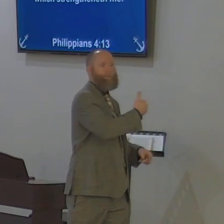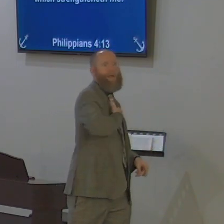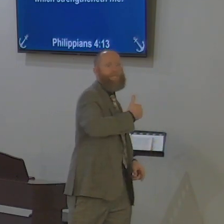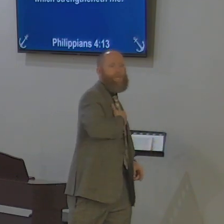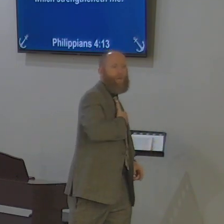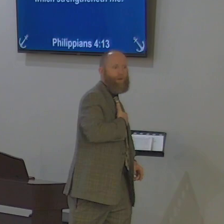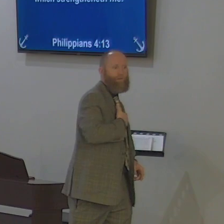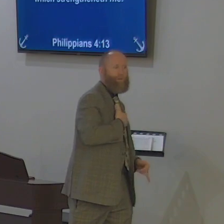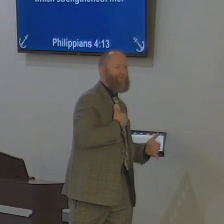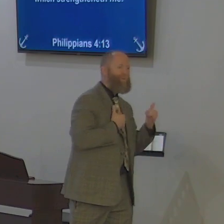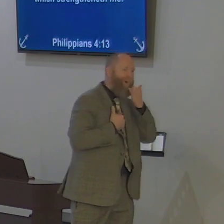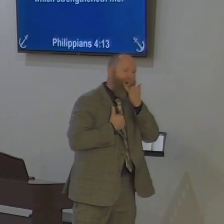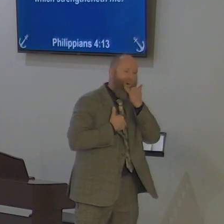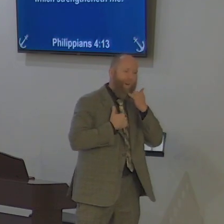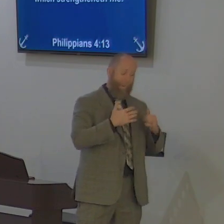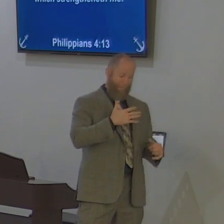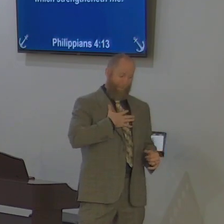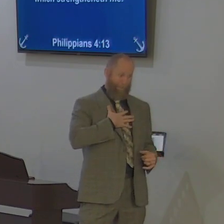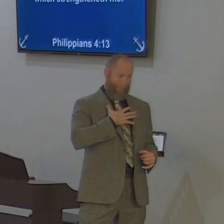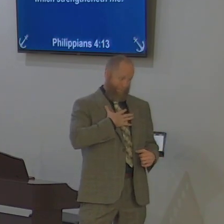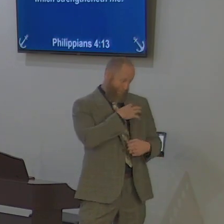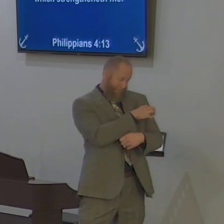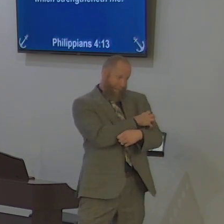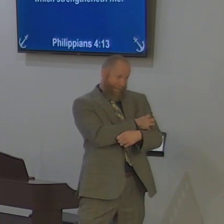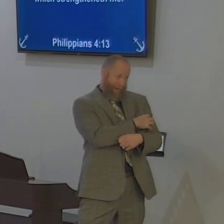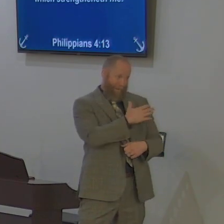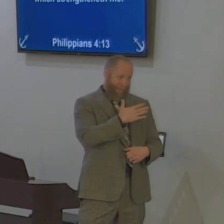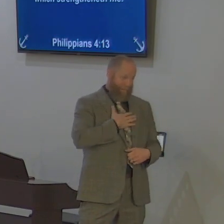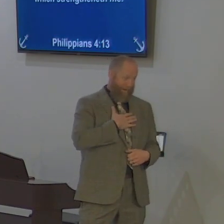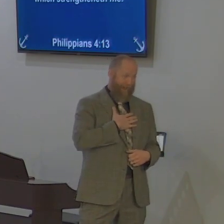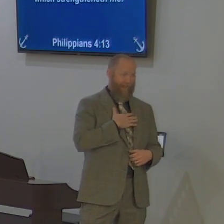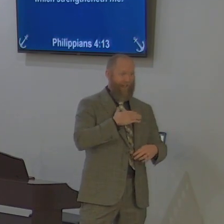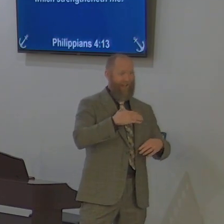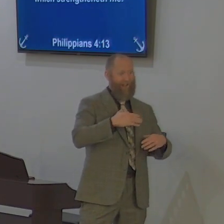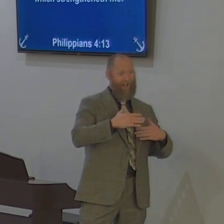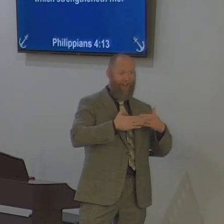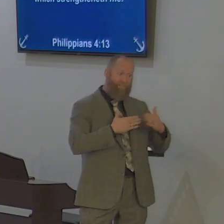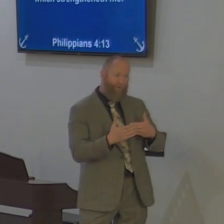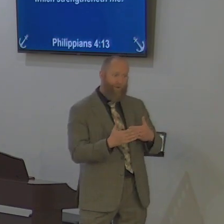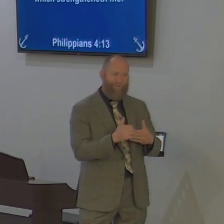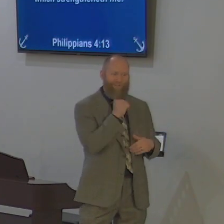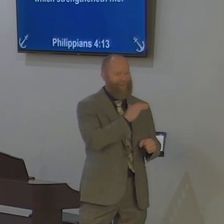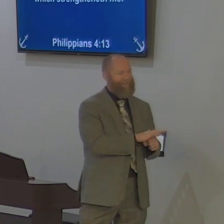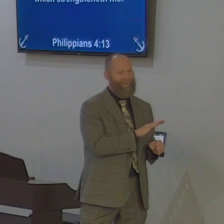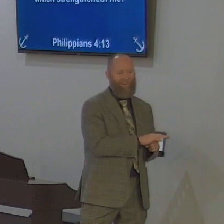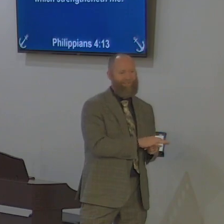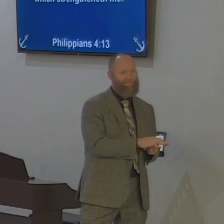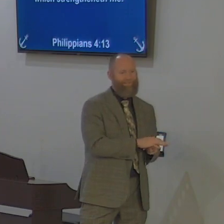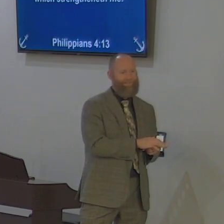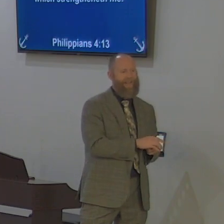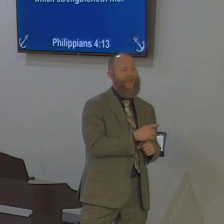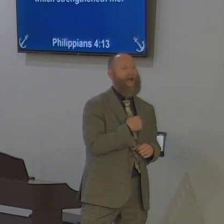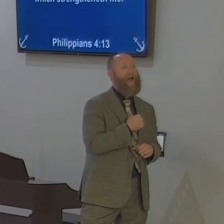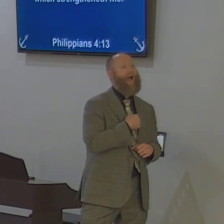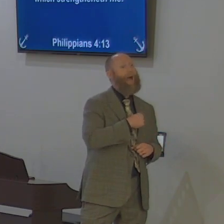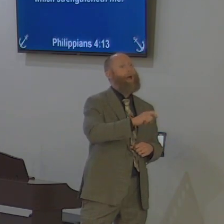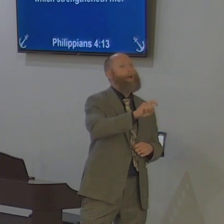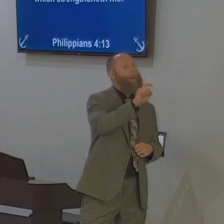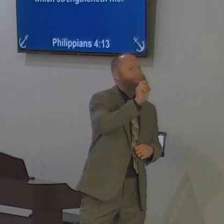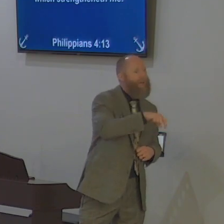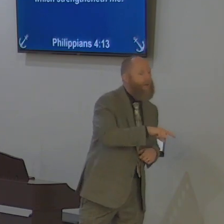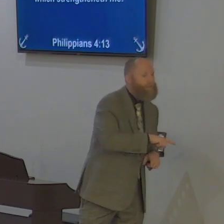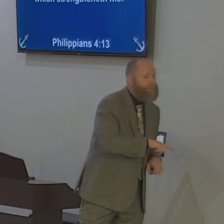Jesus. Maybe, but I'm just here to tell you that if that's where you're getting your comfort, that's pretty weak comfort. What someone might have